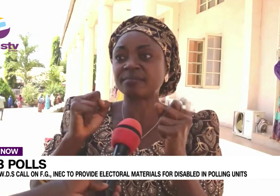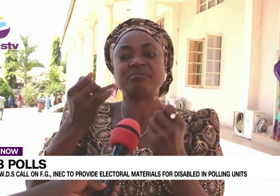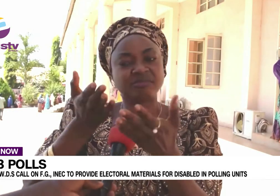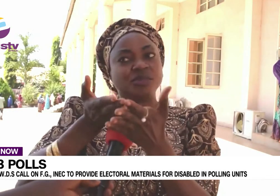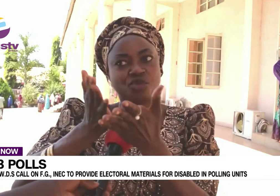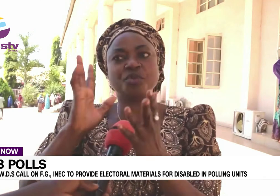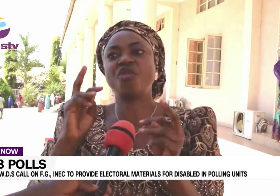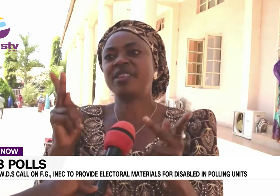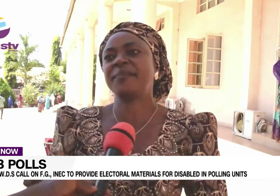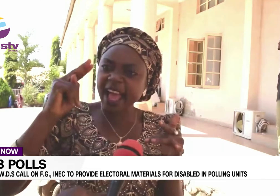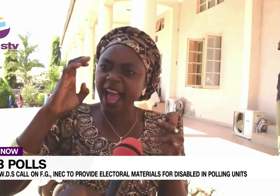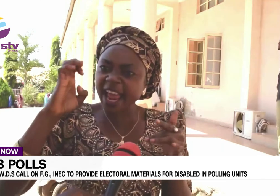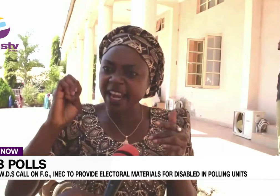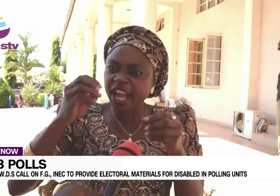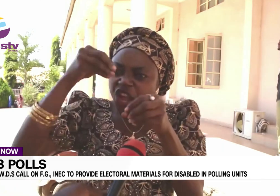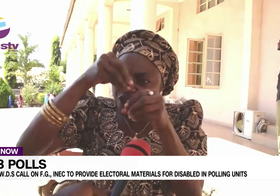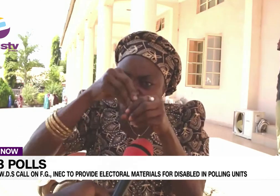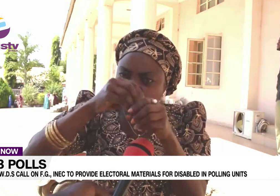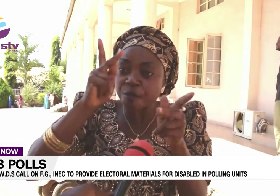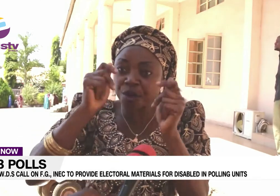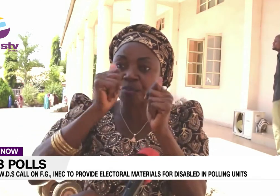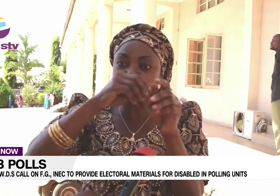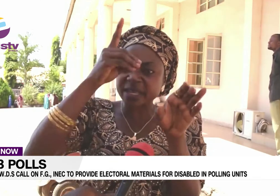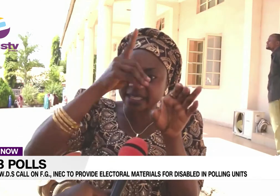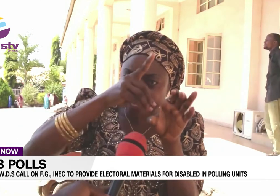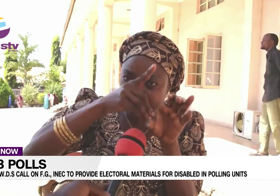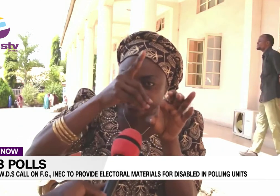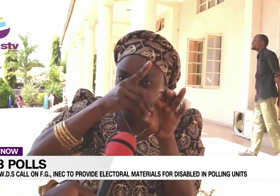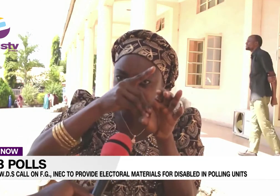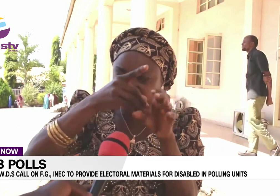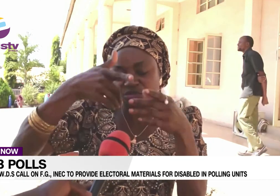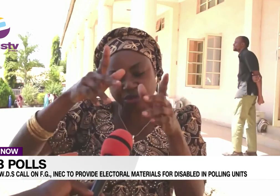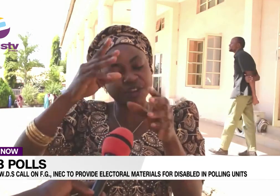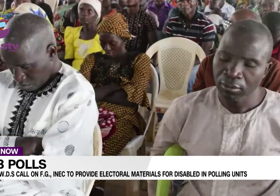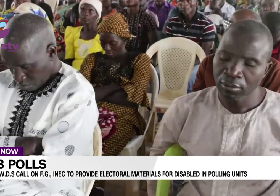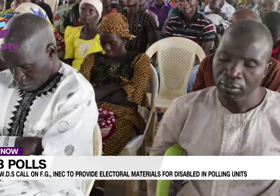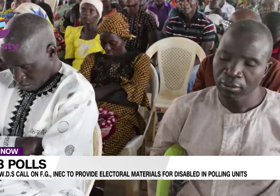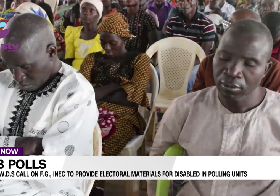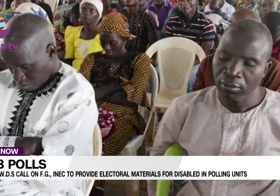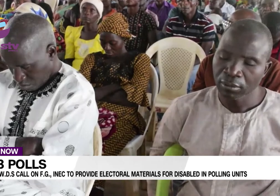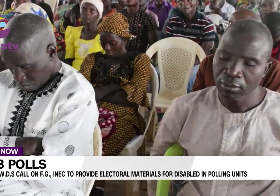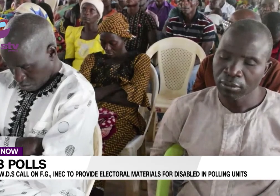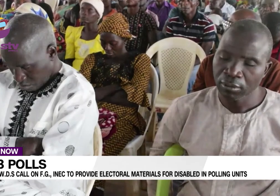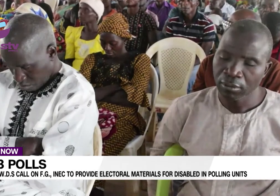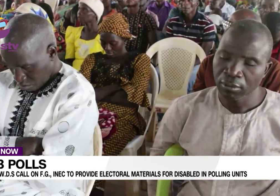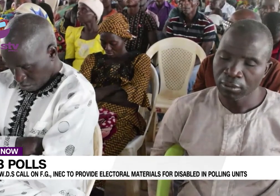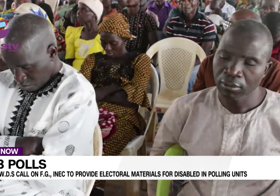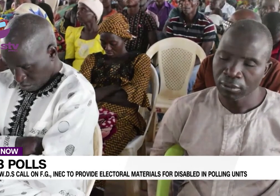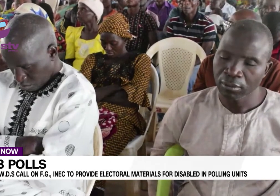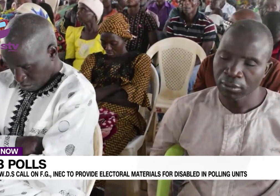INEC to provide interpreters for the deaf and brails for the blind. They stressed that the time for buying their votes for